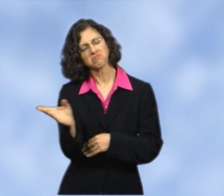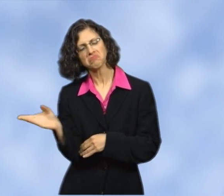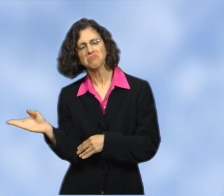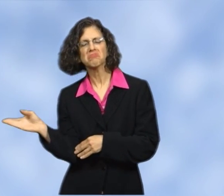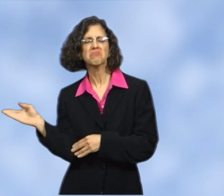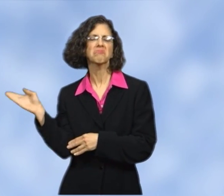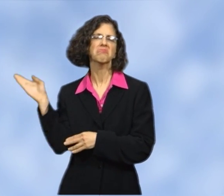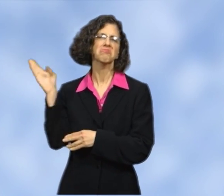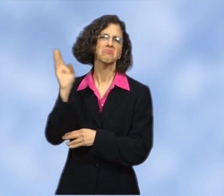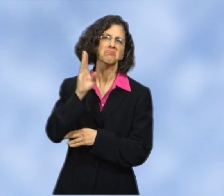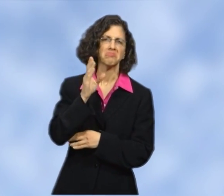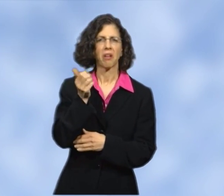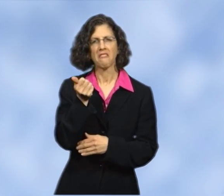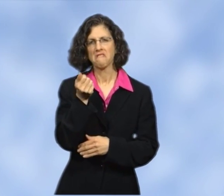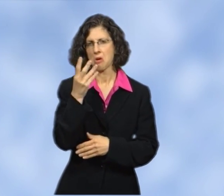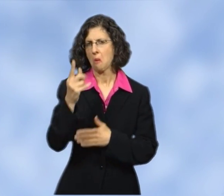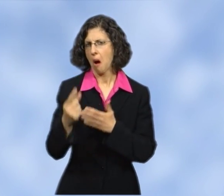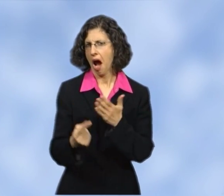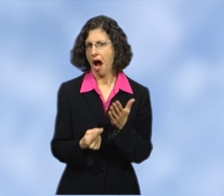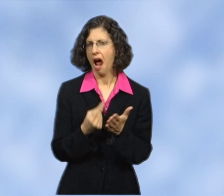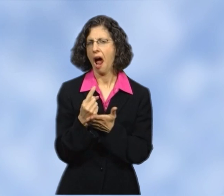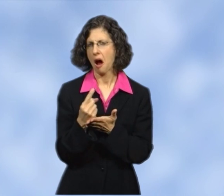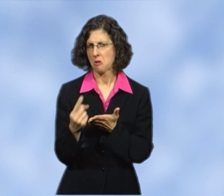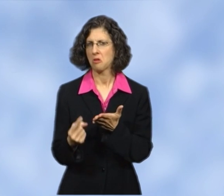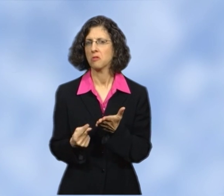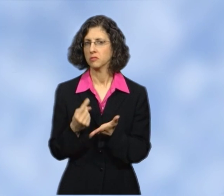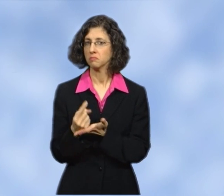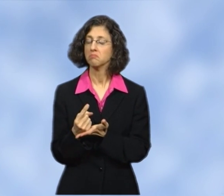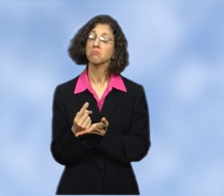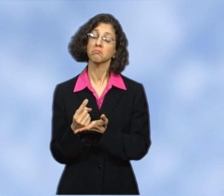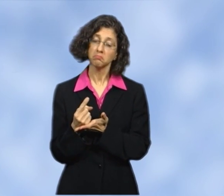and may take several hours or more of your time.